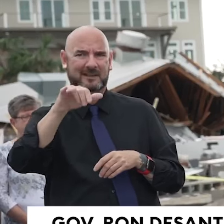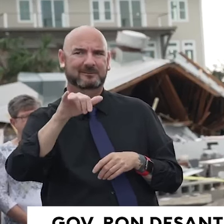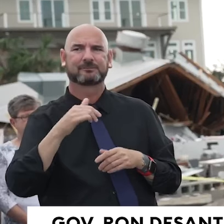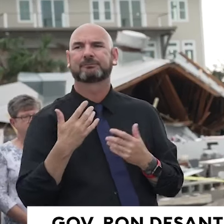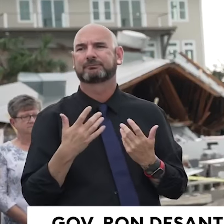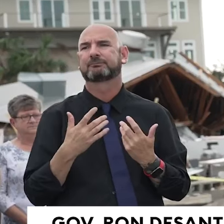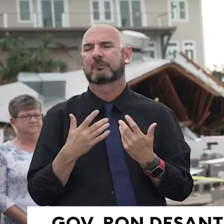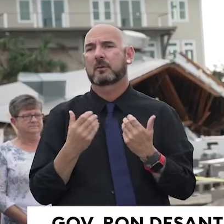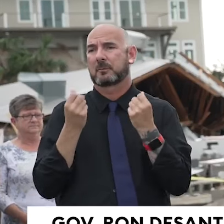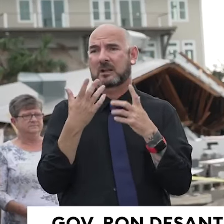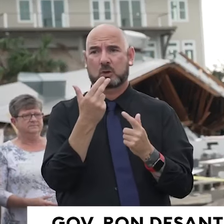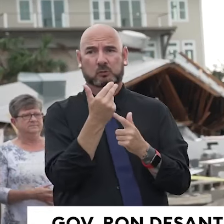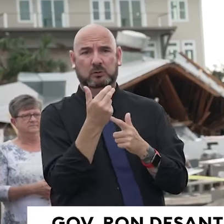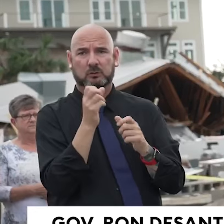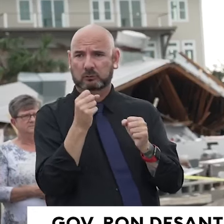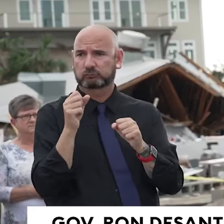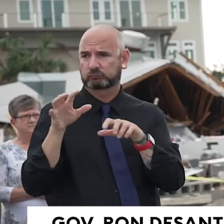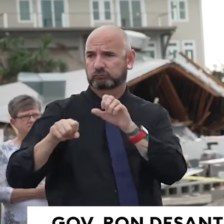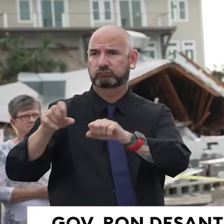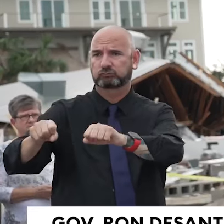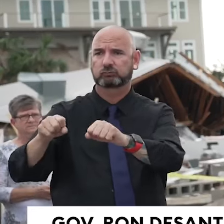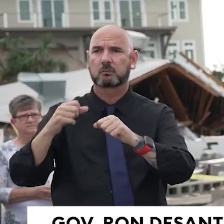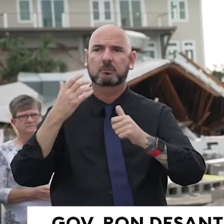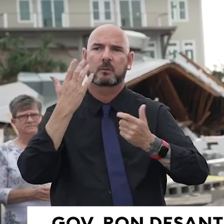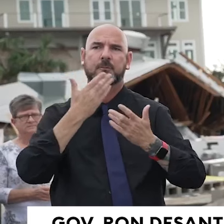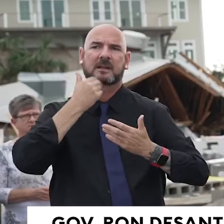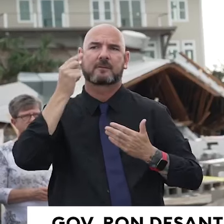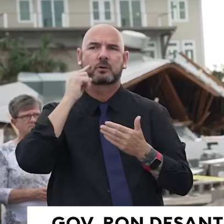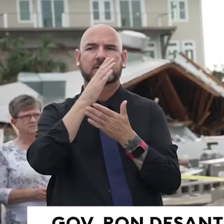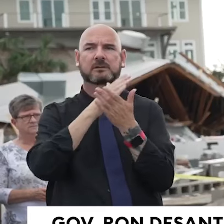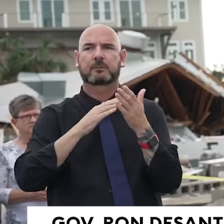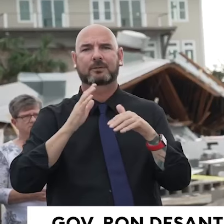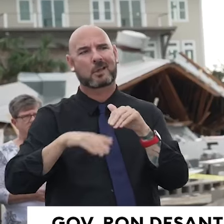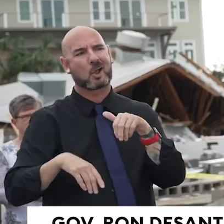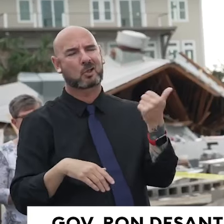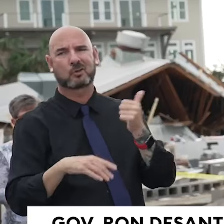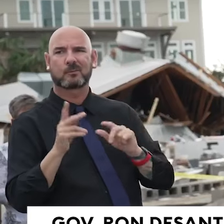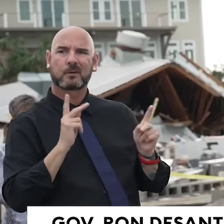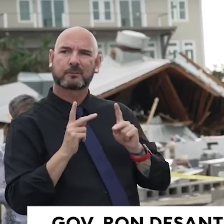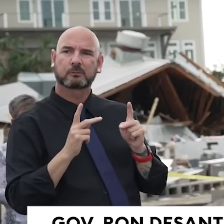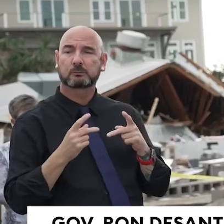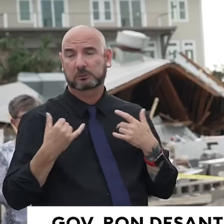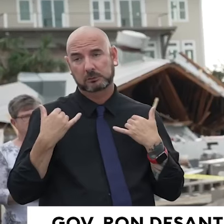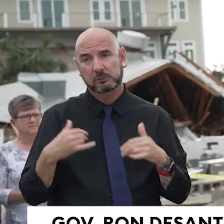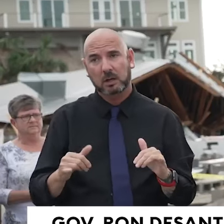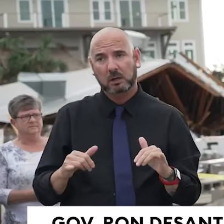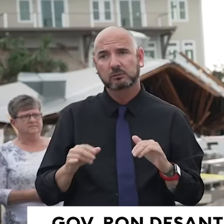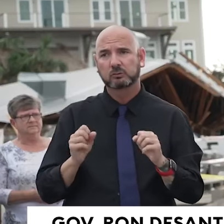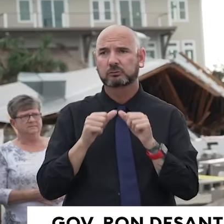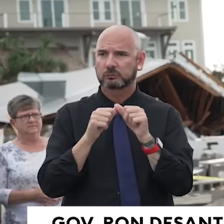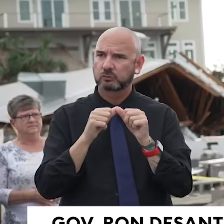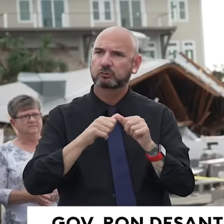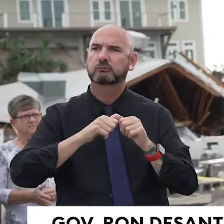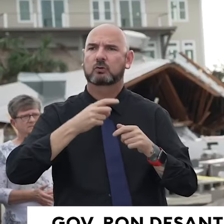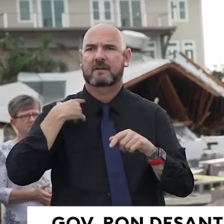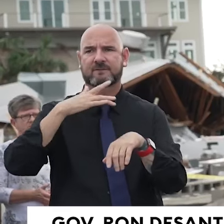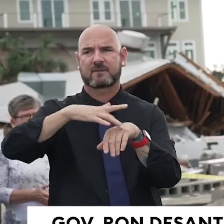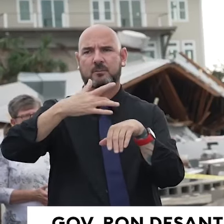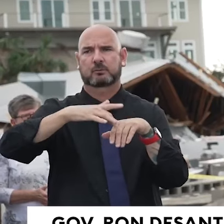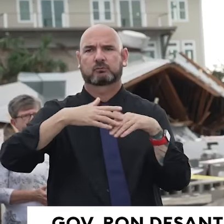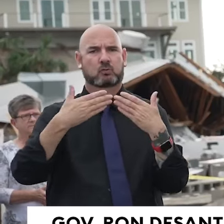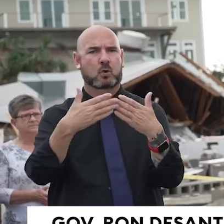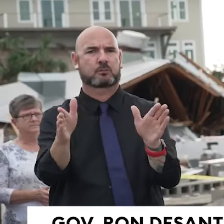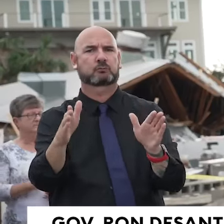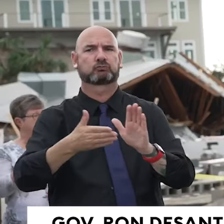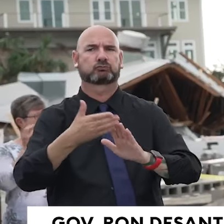of. So this will probably be better for some than others, but nevertheless, that's continue to be up and running. We also have our